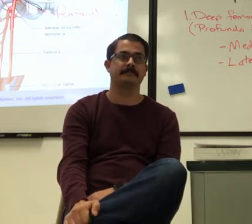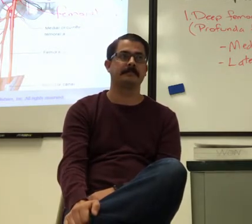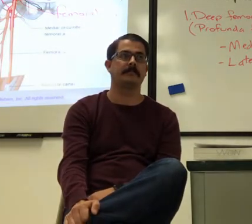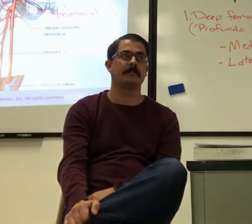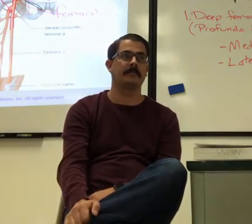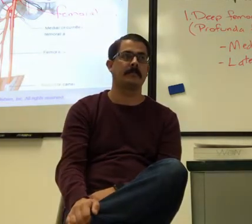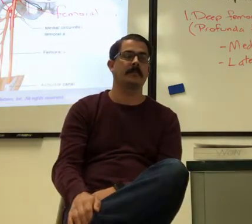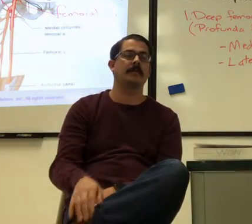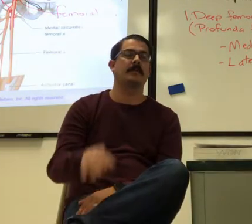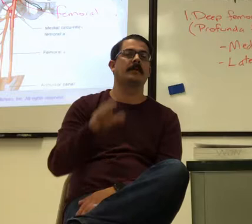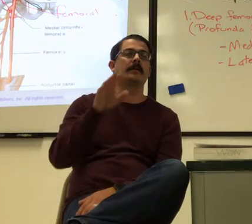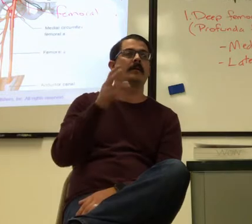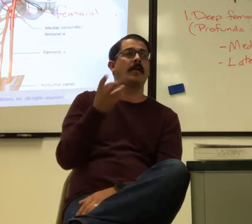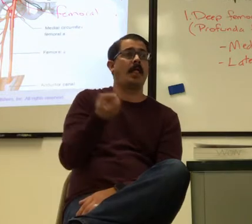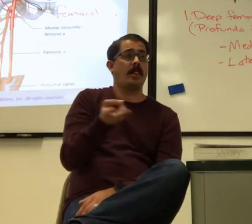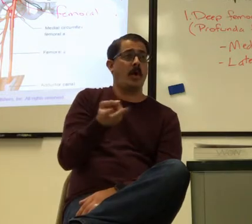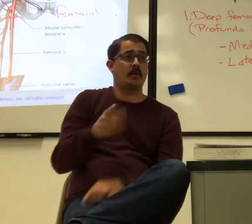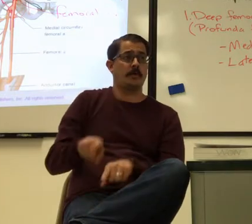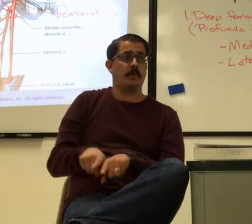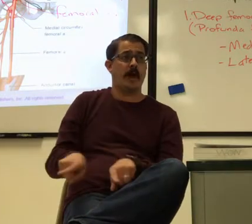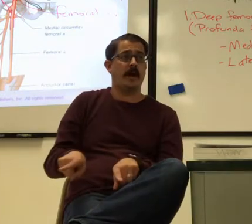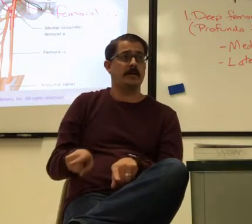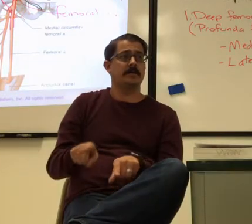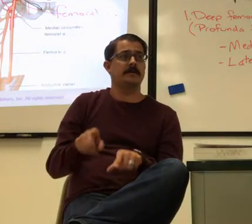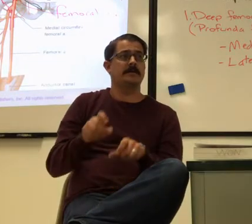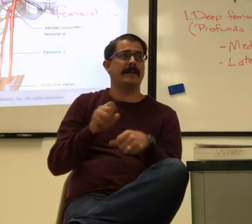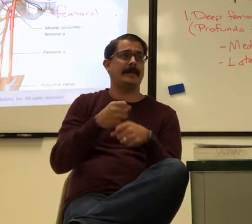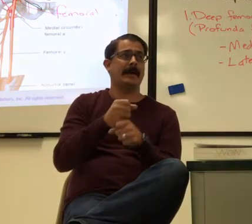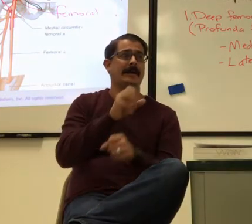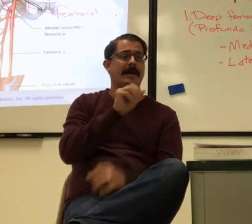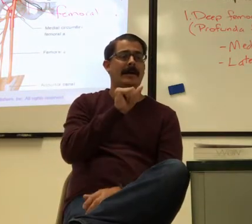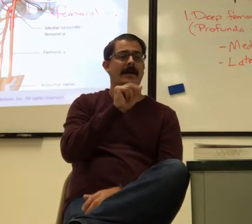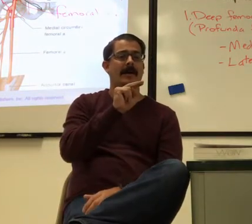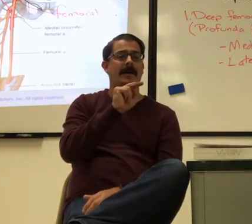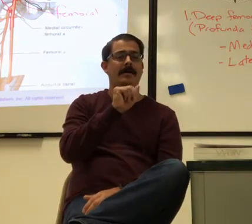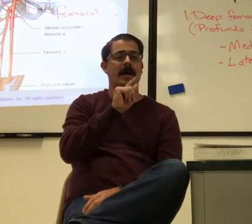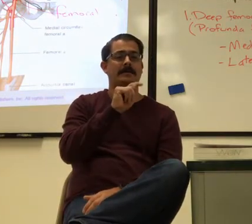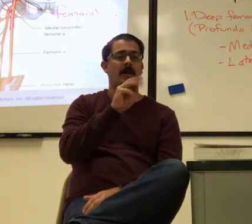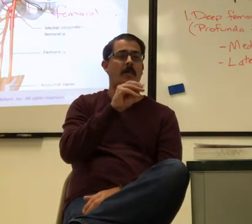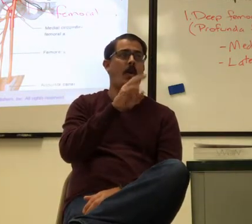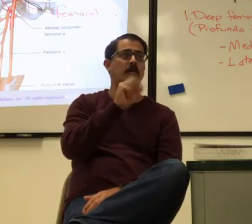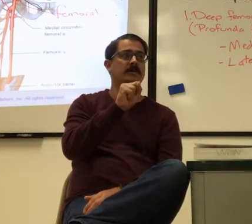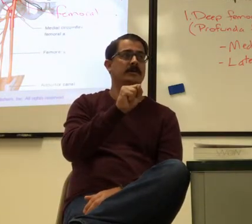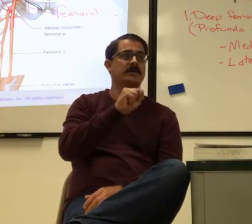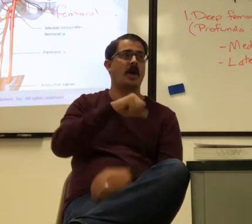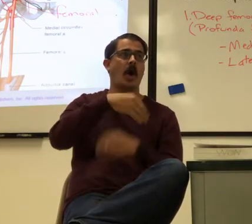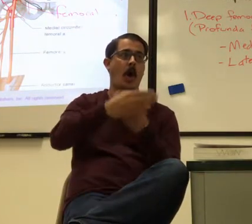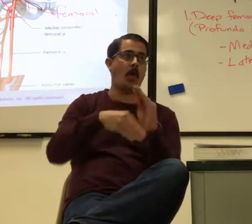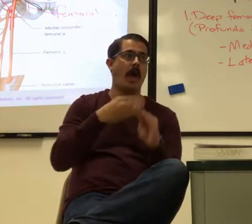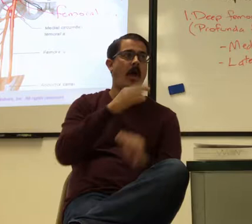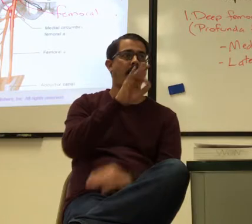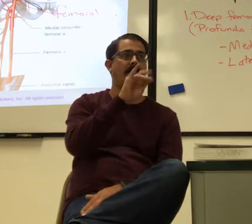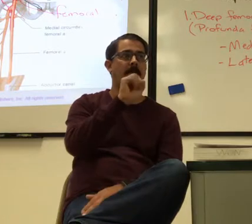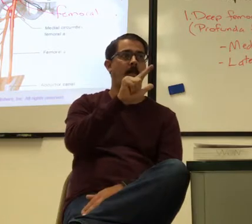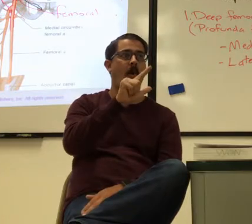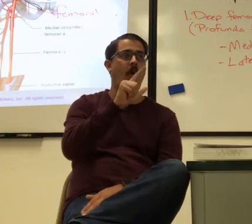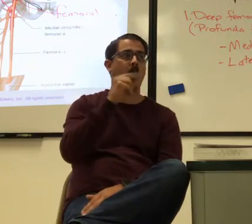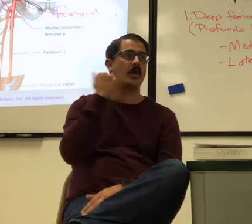These, what they do is they form an anastomosis around the femoral neck.